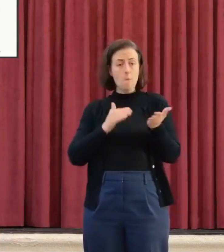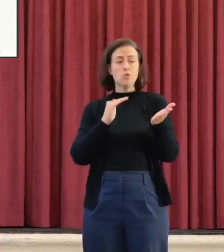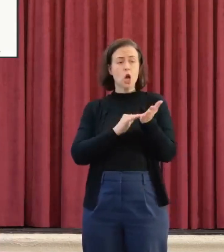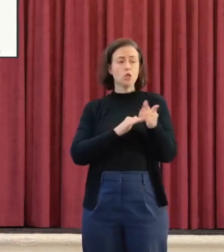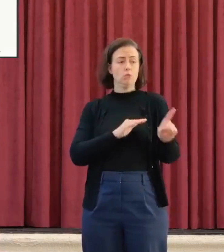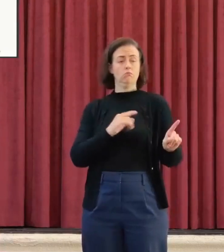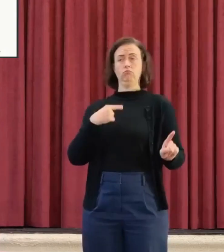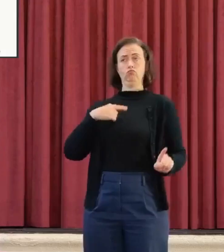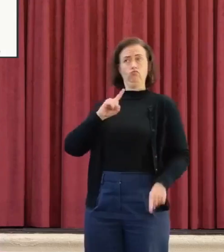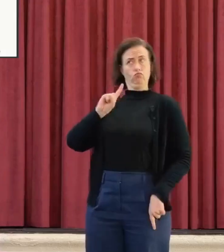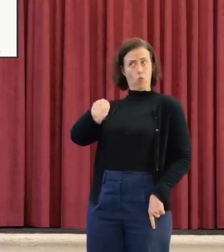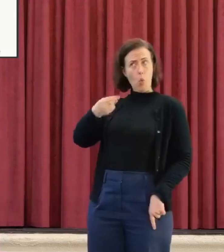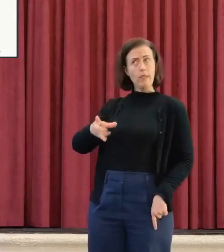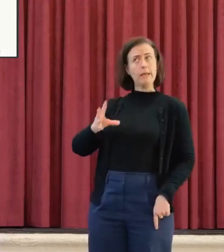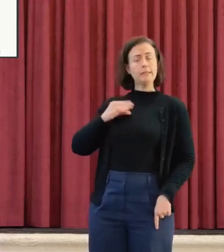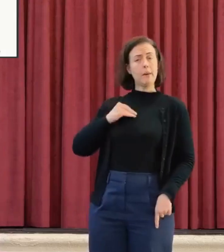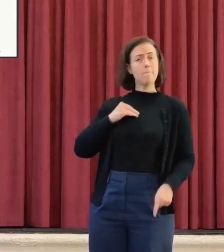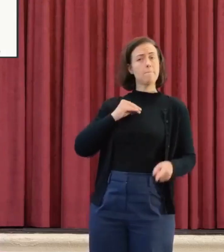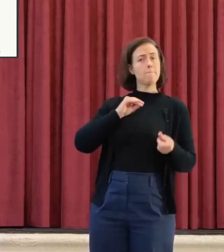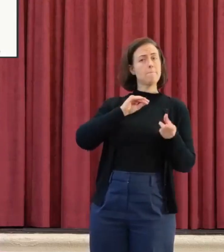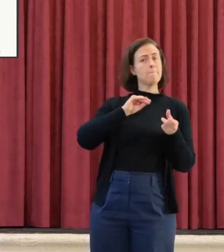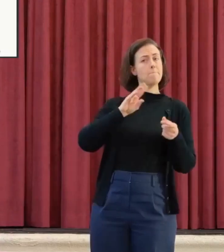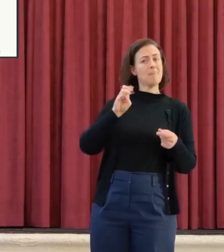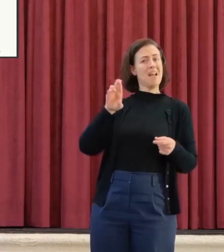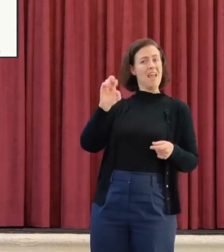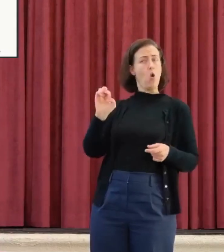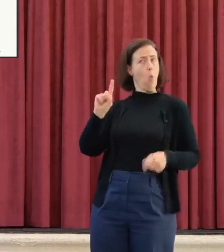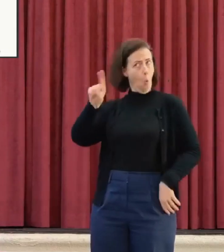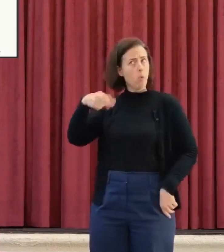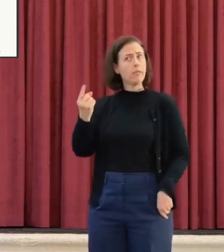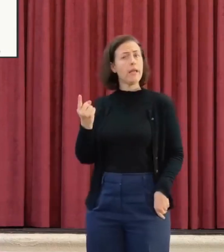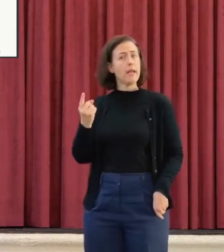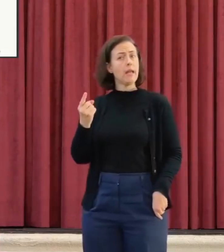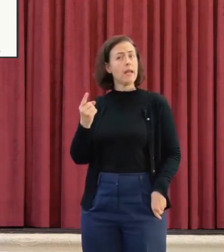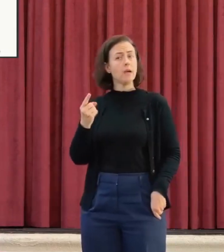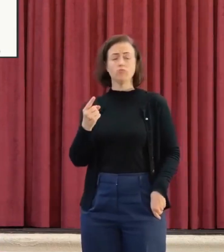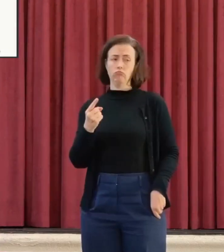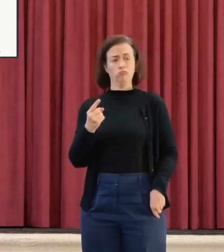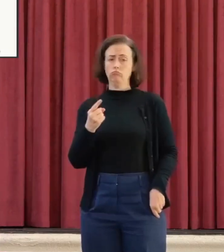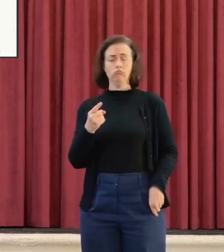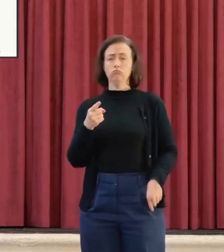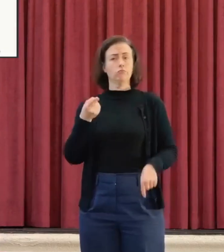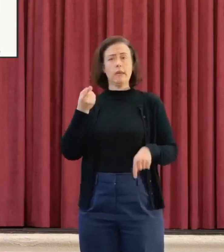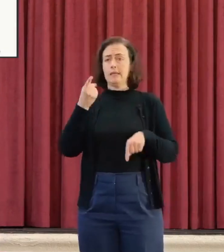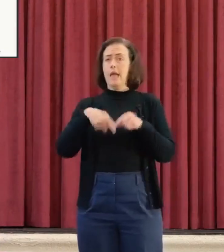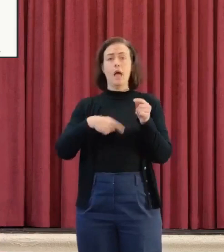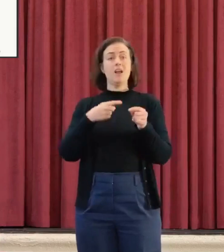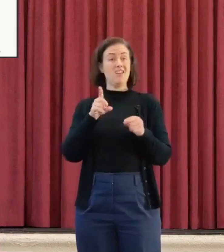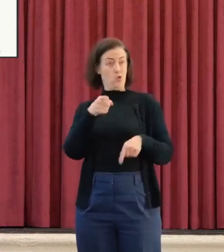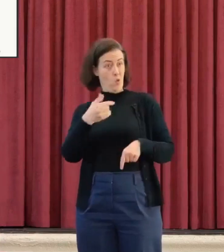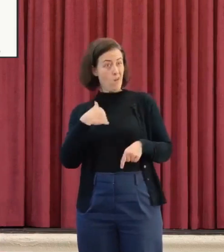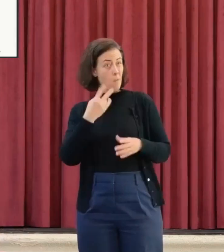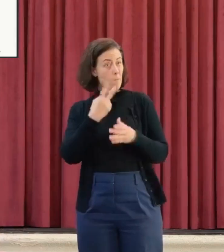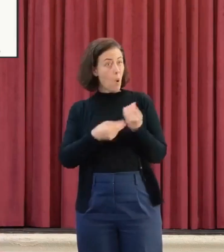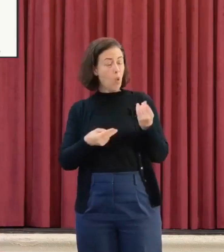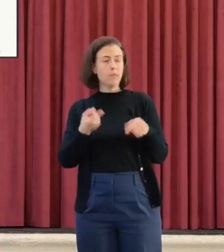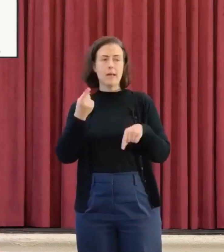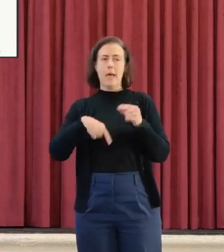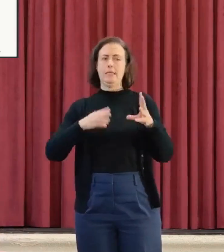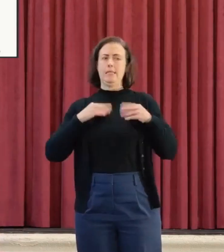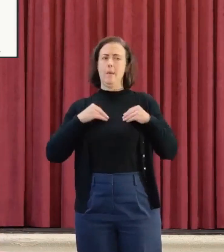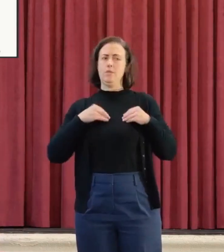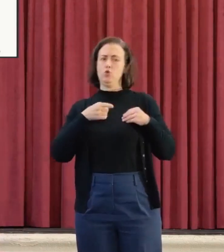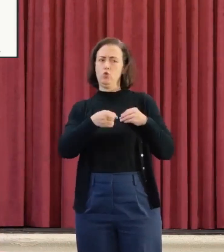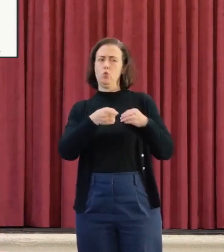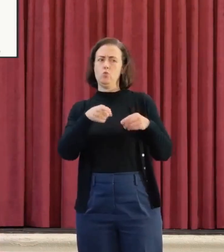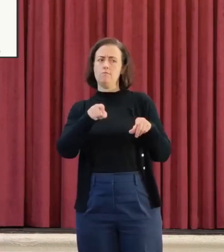only, I don't take Medicare and Medi-Cal patients. If that happens, you need to look for another doctor who accepts both Medicare and